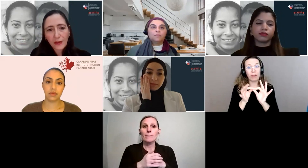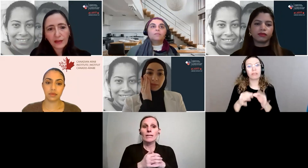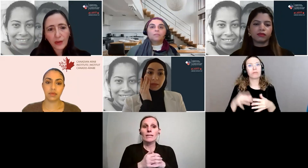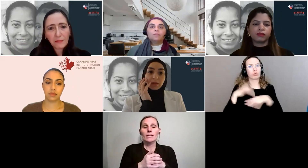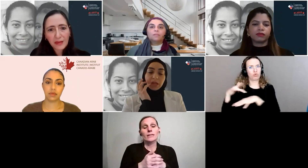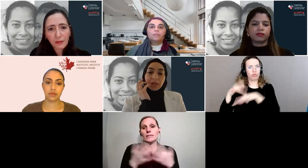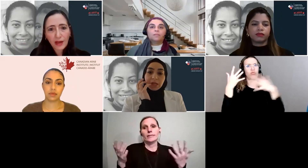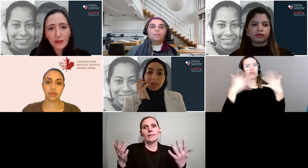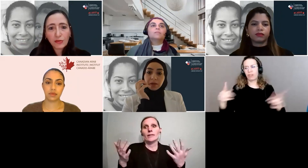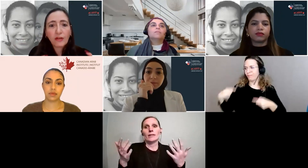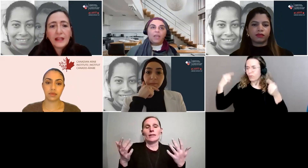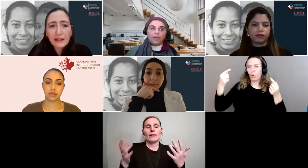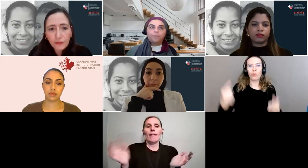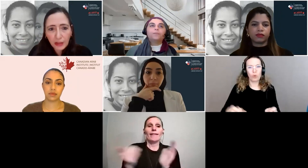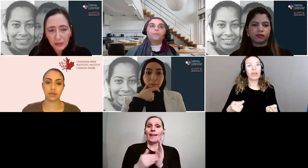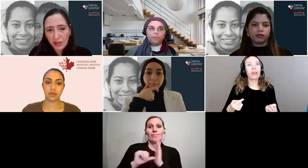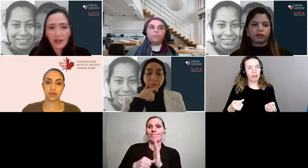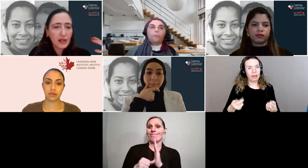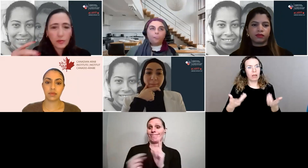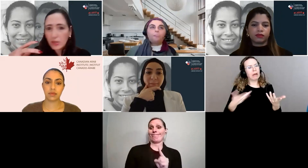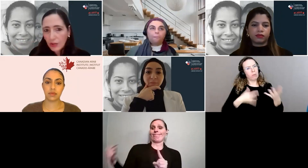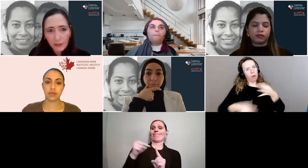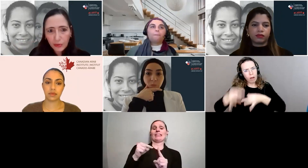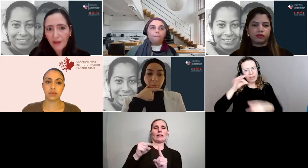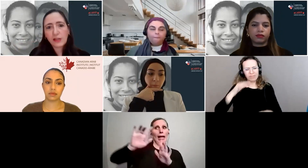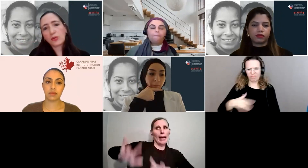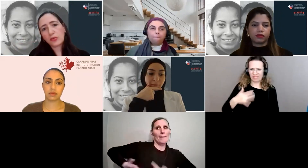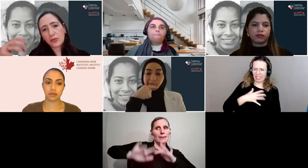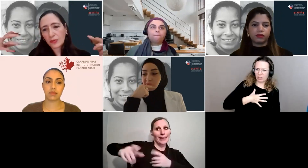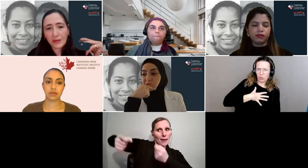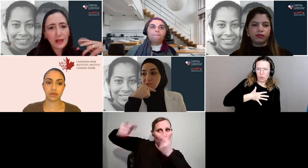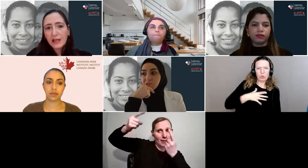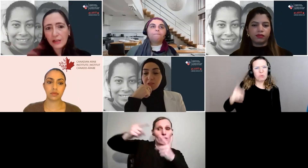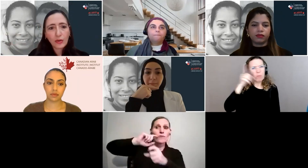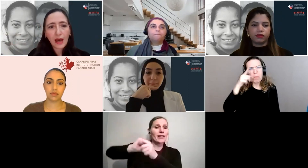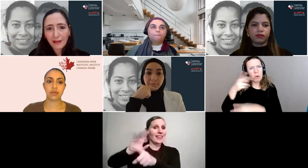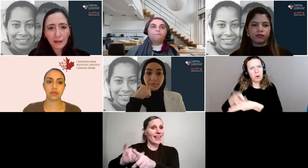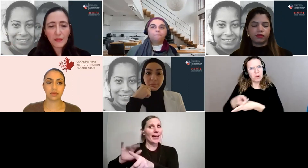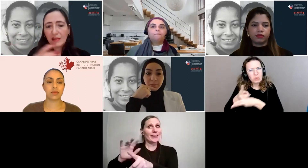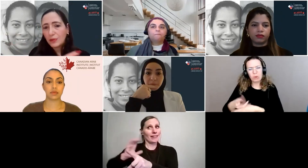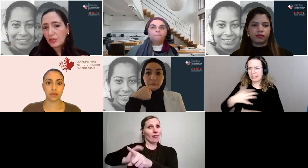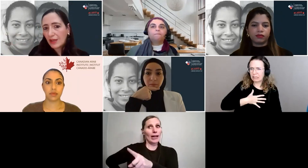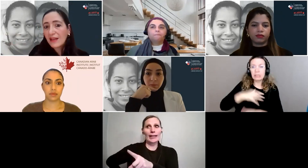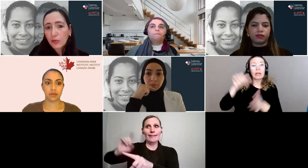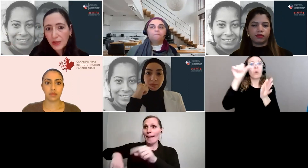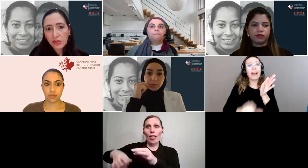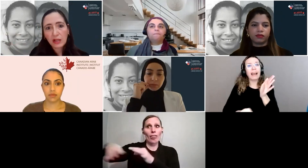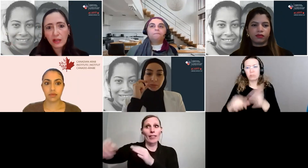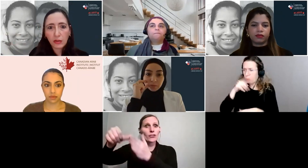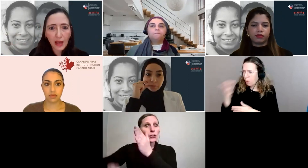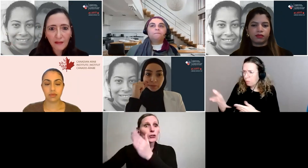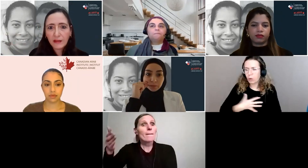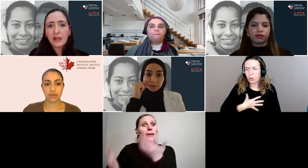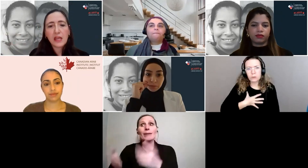goes back to empathy, right? Because you're feeling for that patient who is not able to have that surgery, or who needs to have, like, maybe is a cancer patient